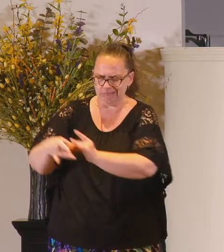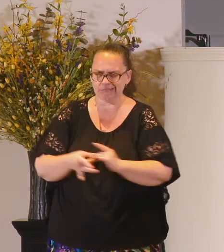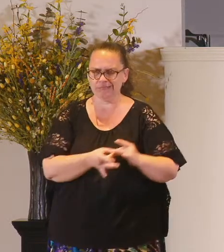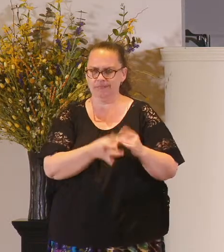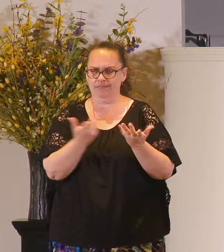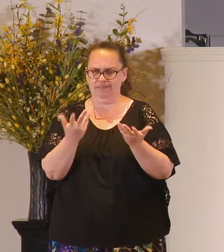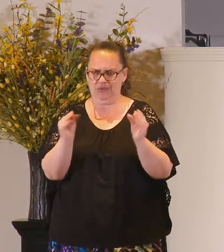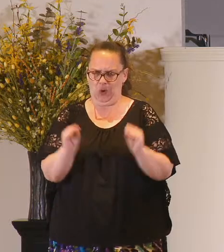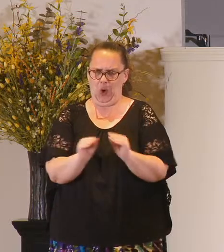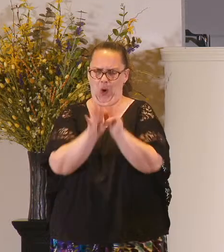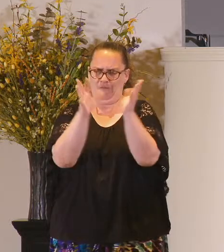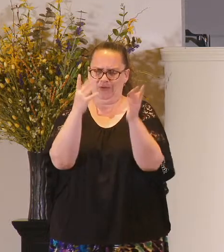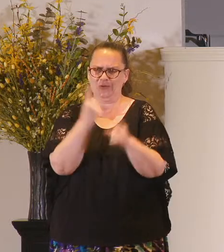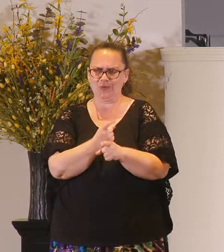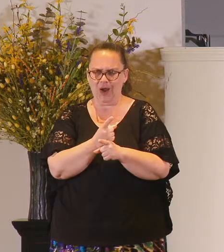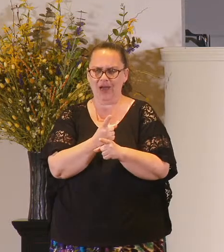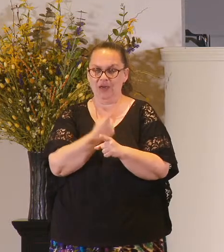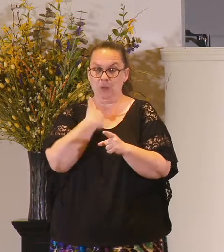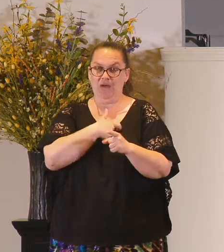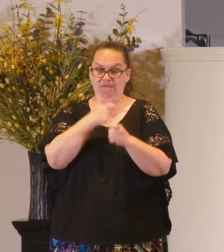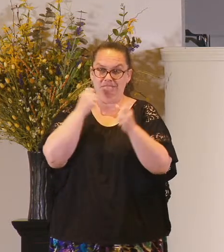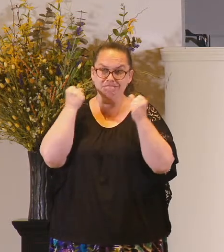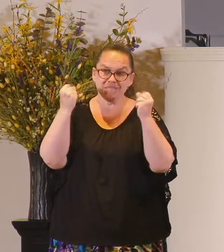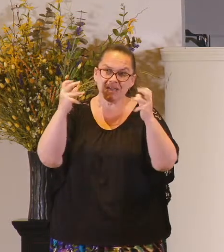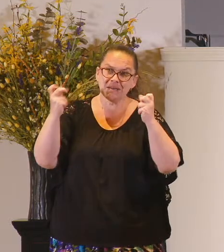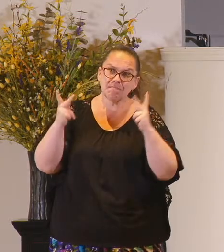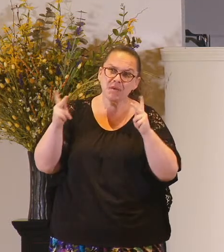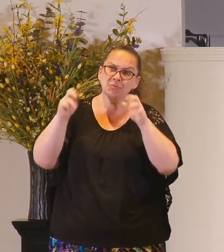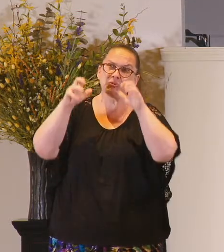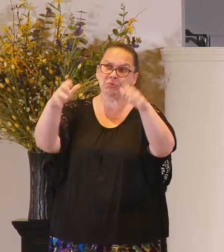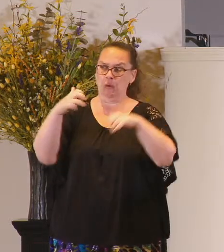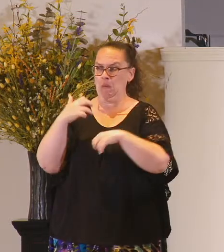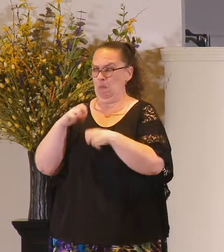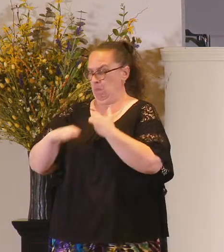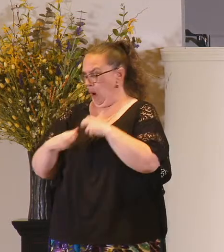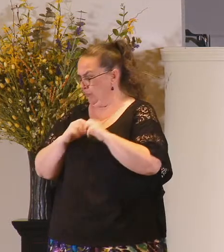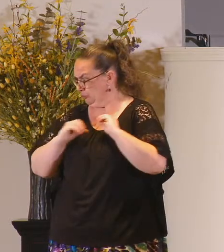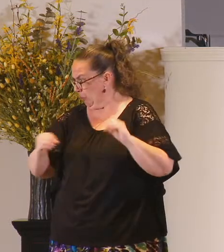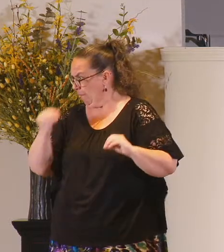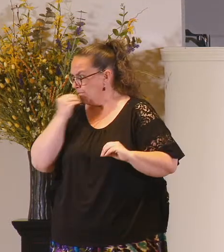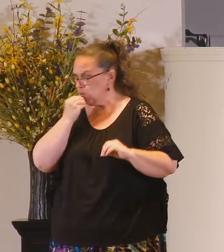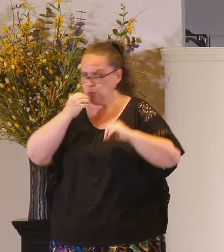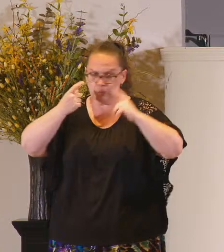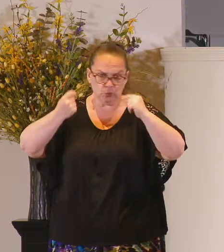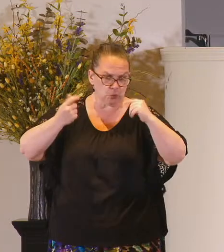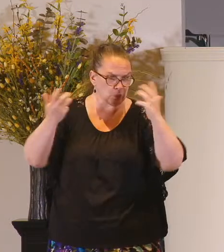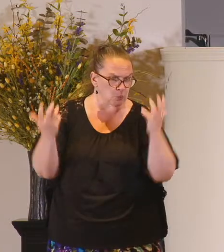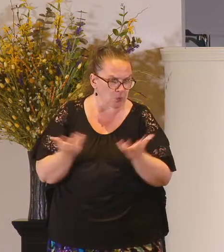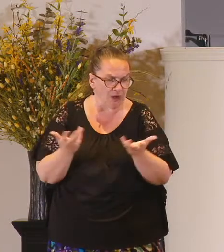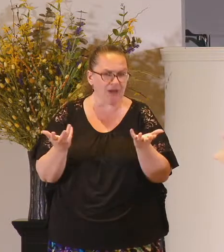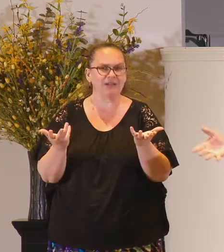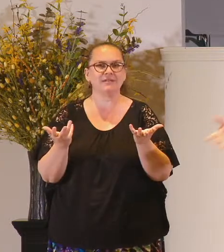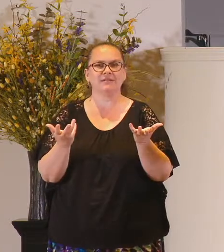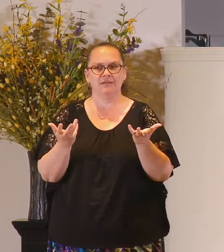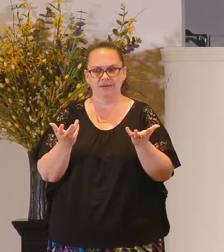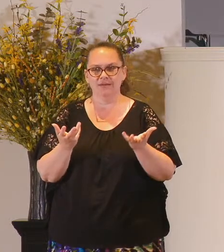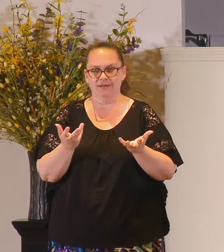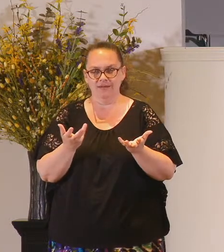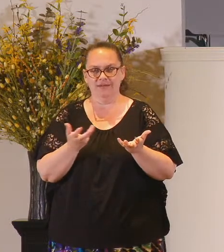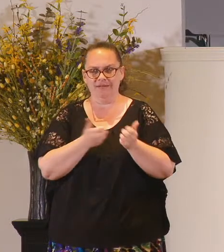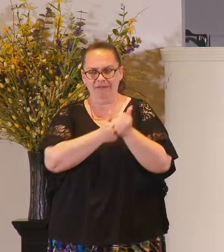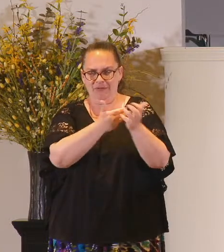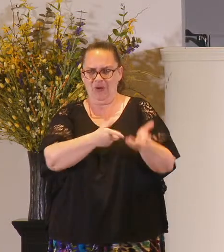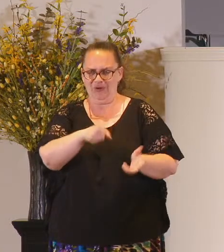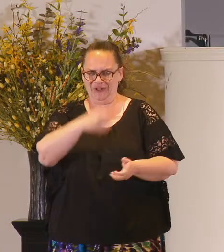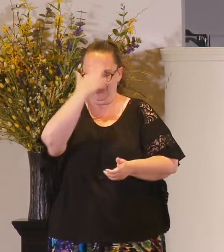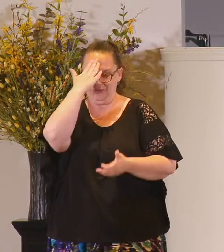Because it's obvious, isn't it? I mean, we got the big crowd, we got a big problem, we got no food, what are we going to do? They ought to know the